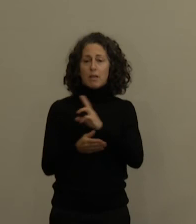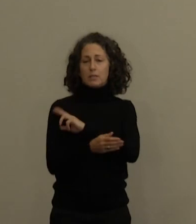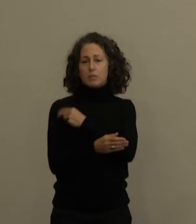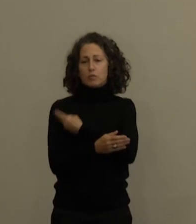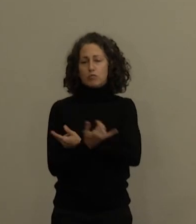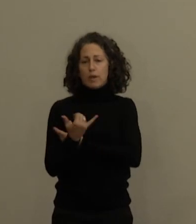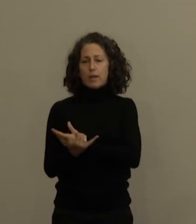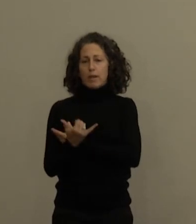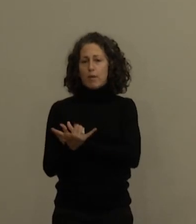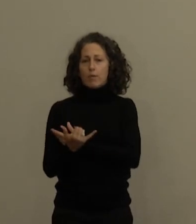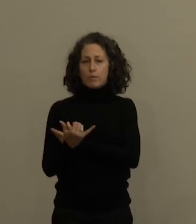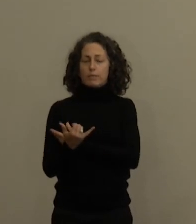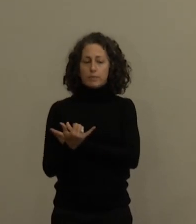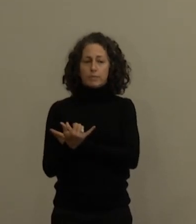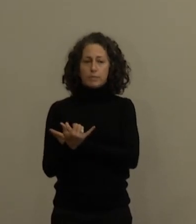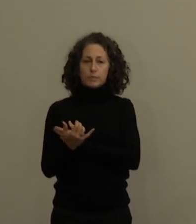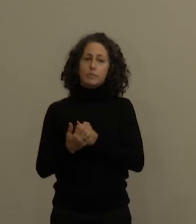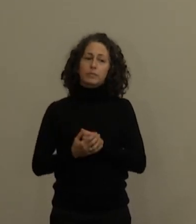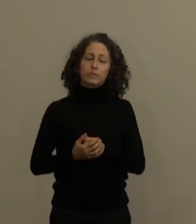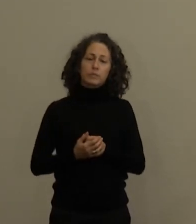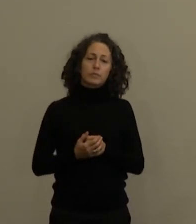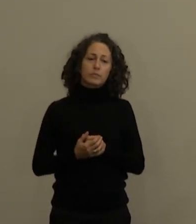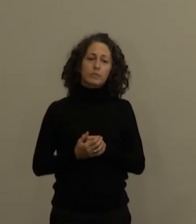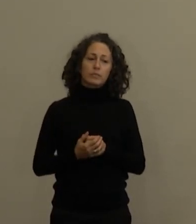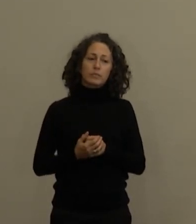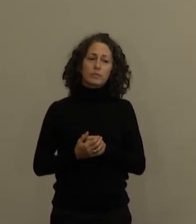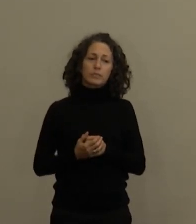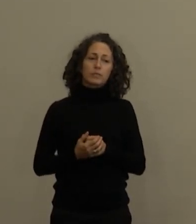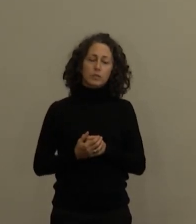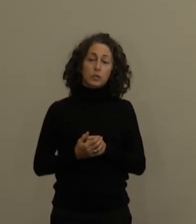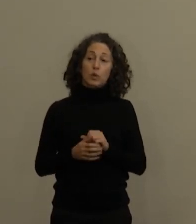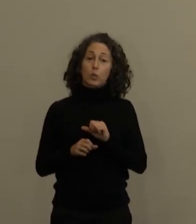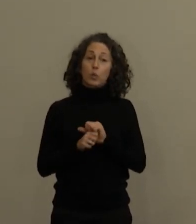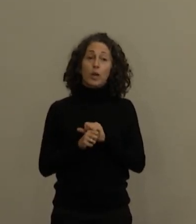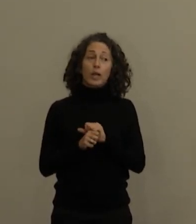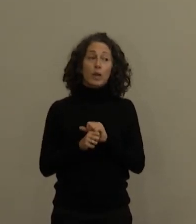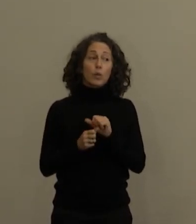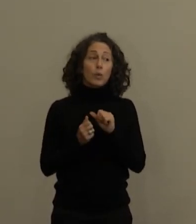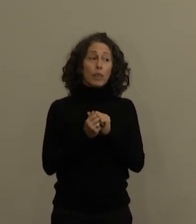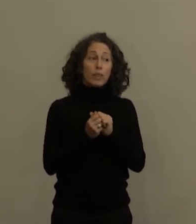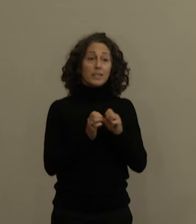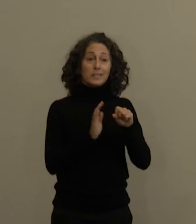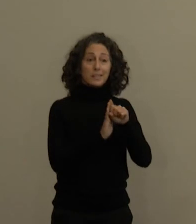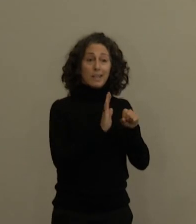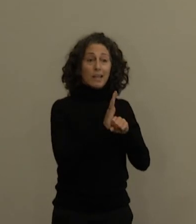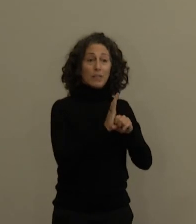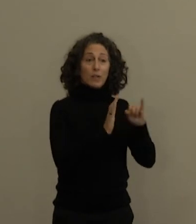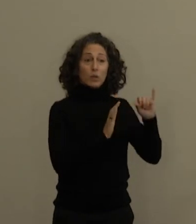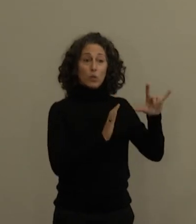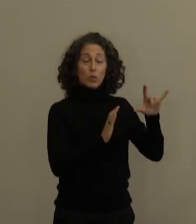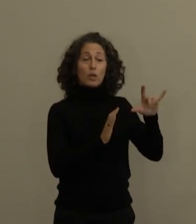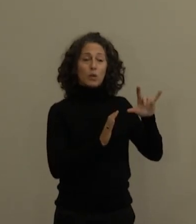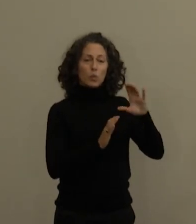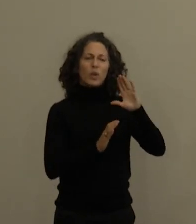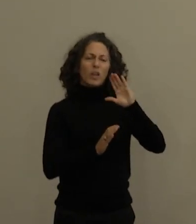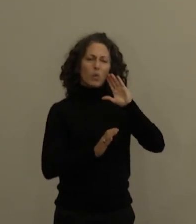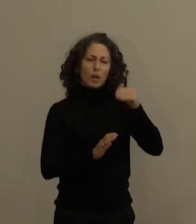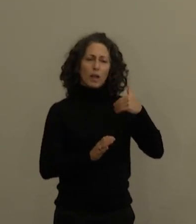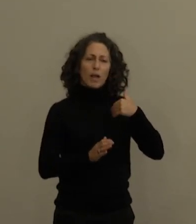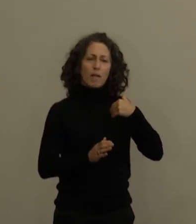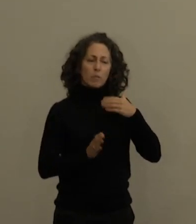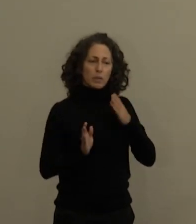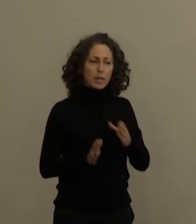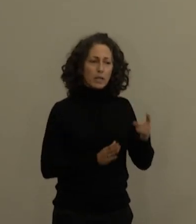hospitals. Again, in collaboration with our partners at the state, we understand that there are plans for a